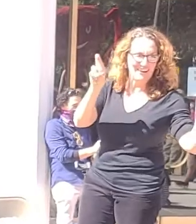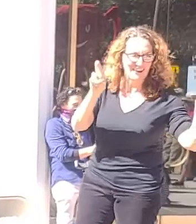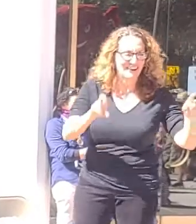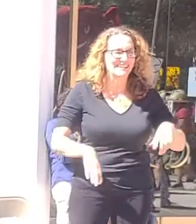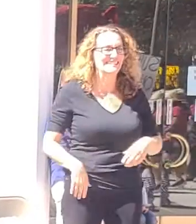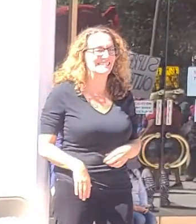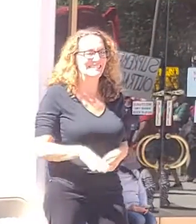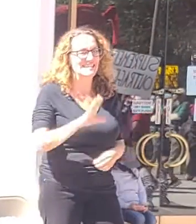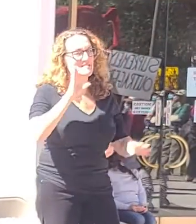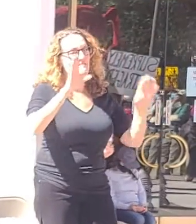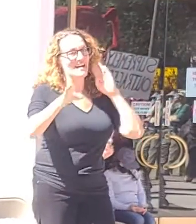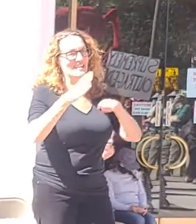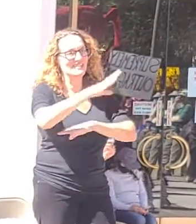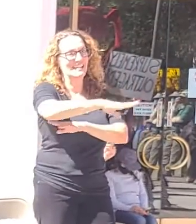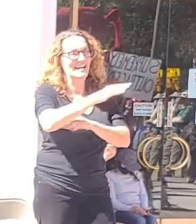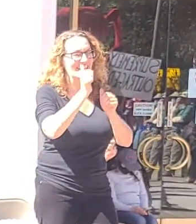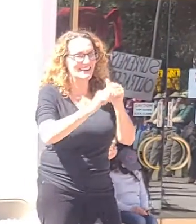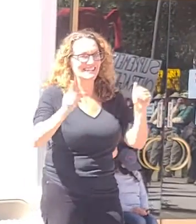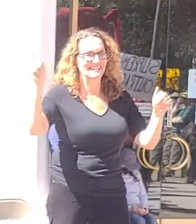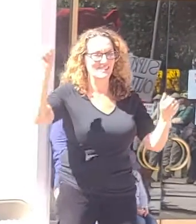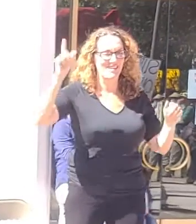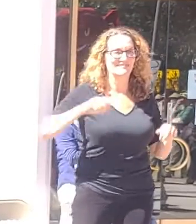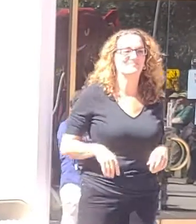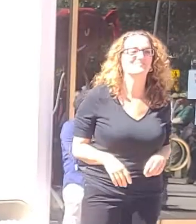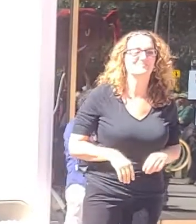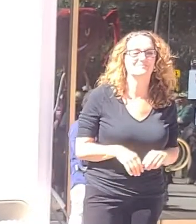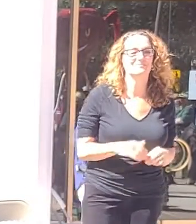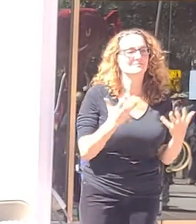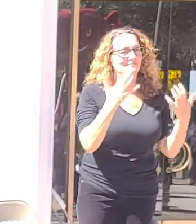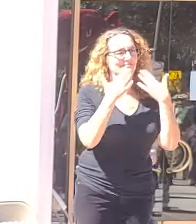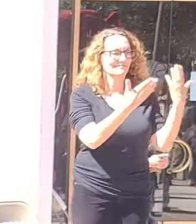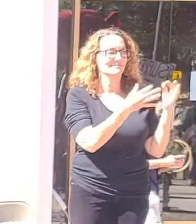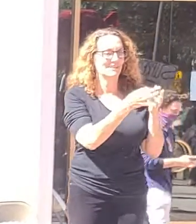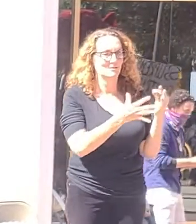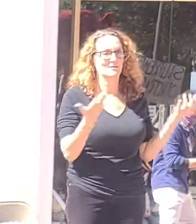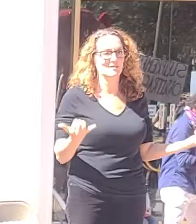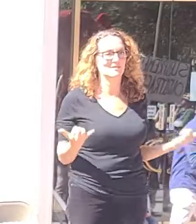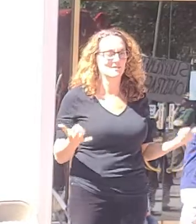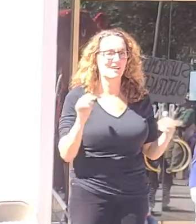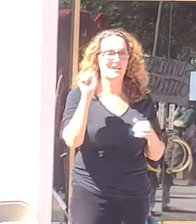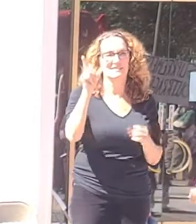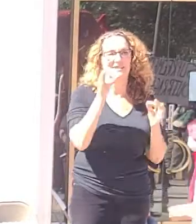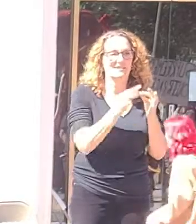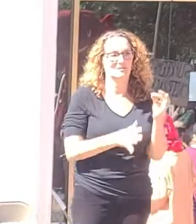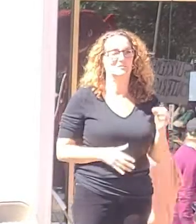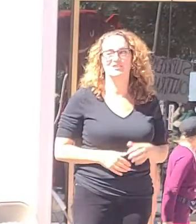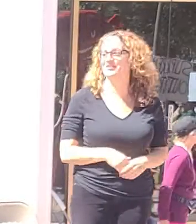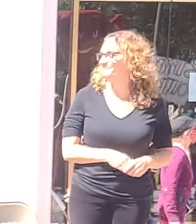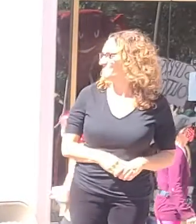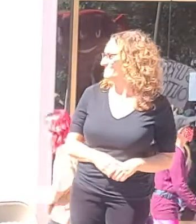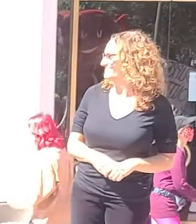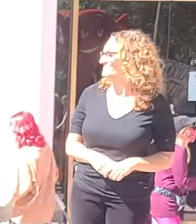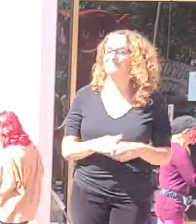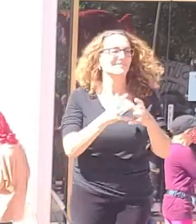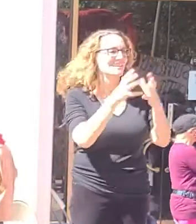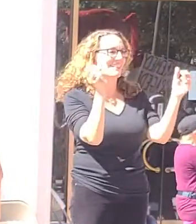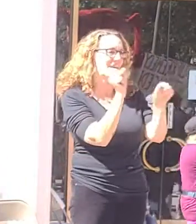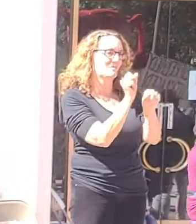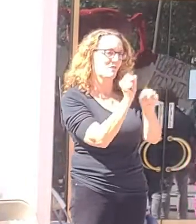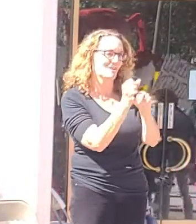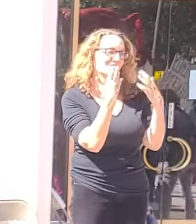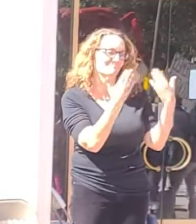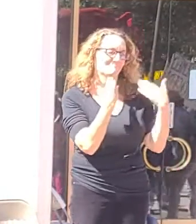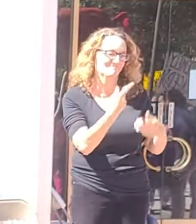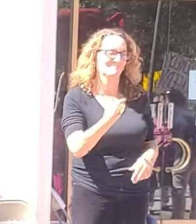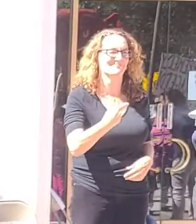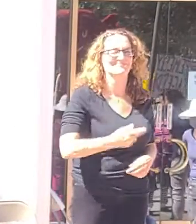Buenas tardes a todos. I just wanted to thank the interpreters today, the ASL interpreters. It's a lot of work, so